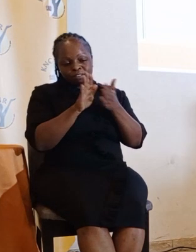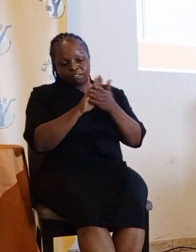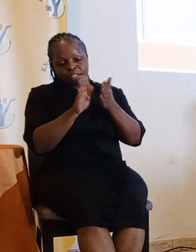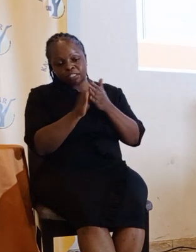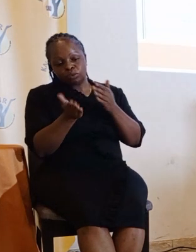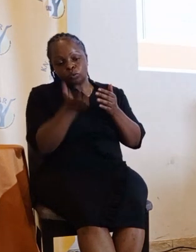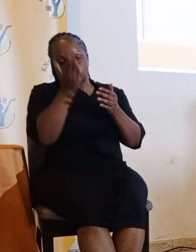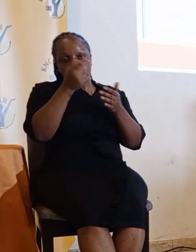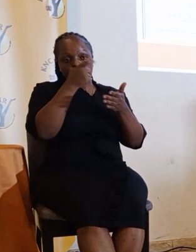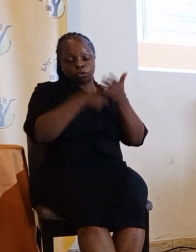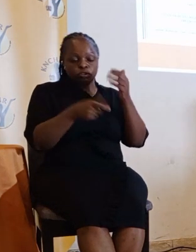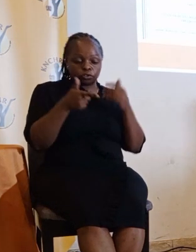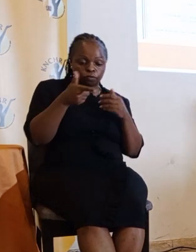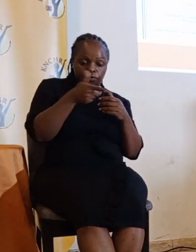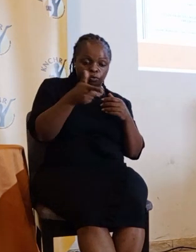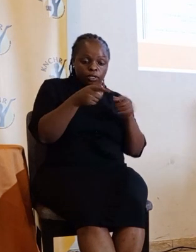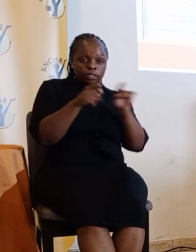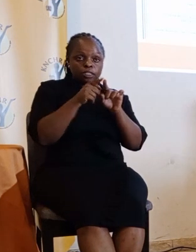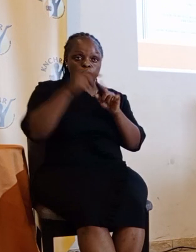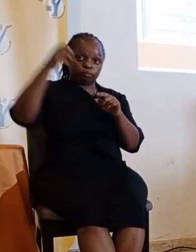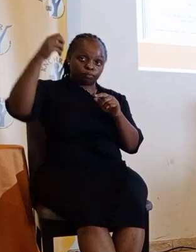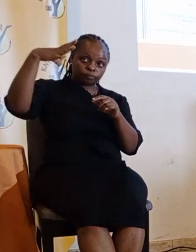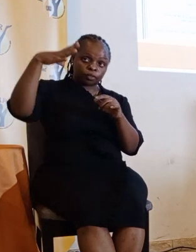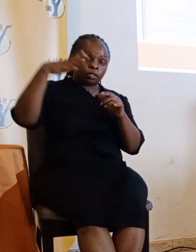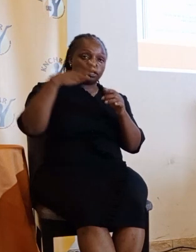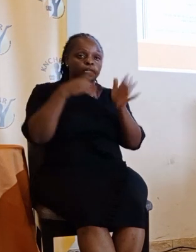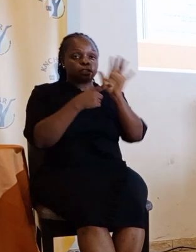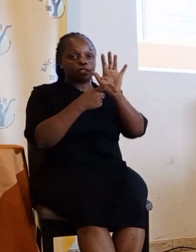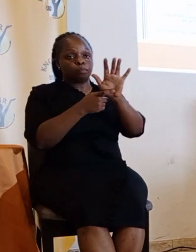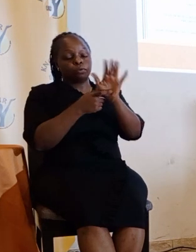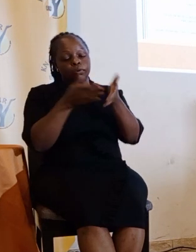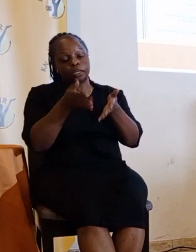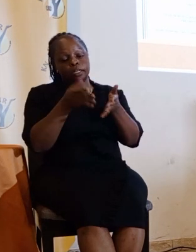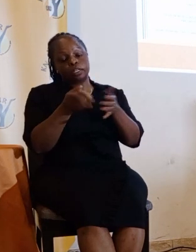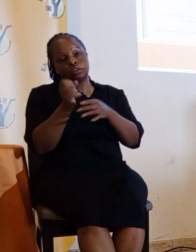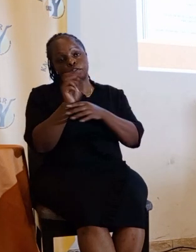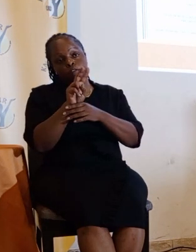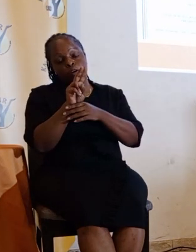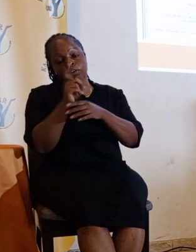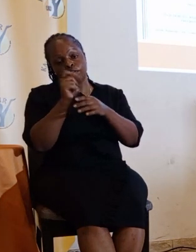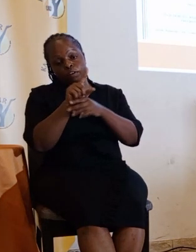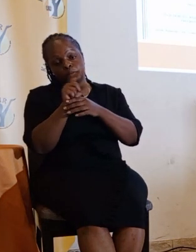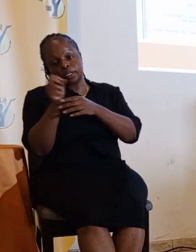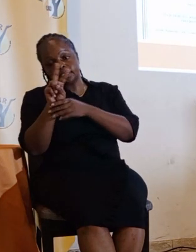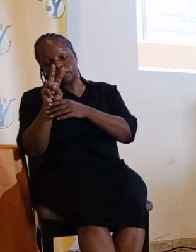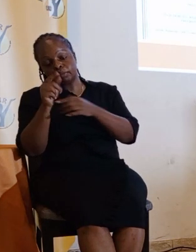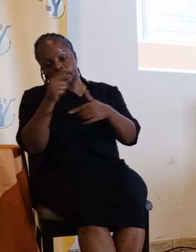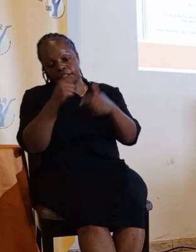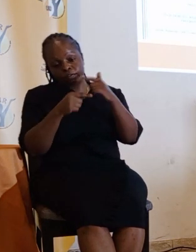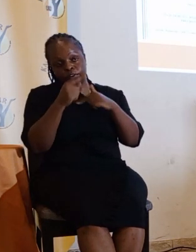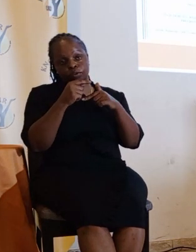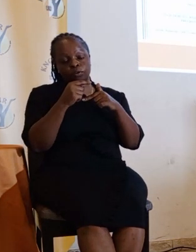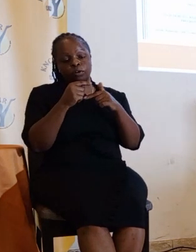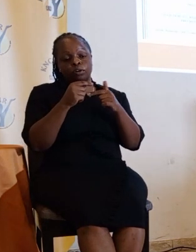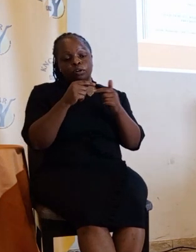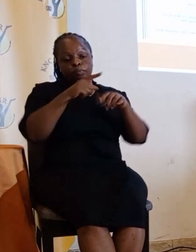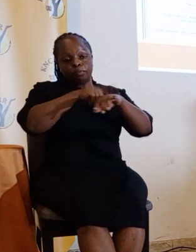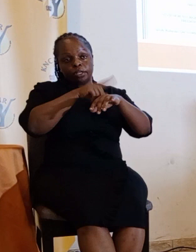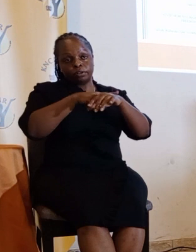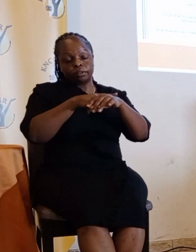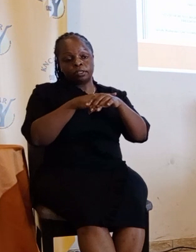of fuel and electricity. For instance, for the current November-December review period, the Energy